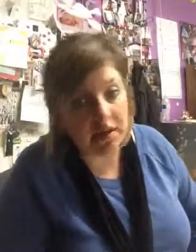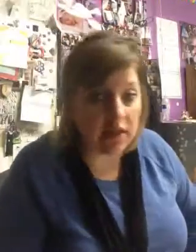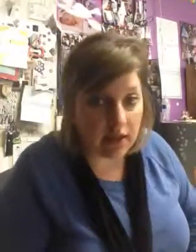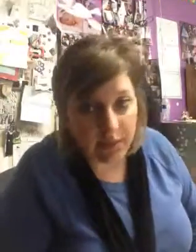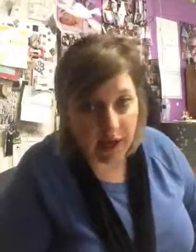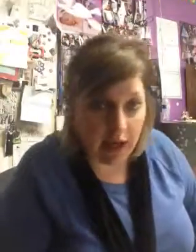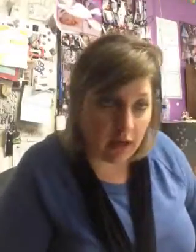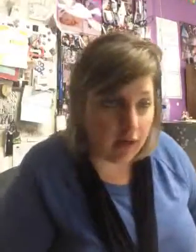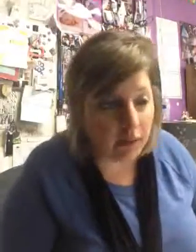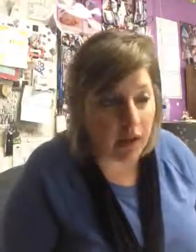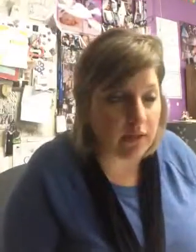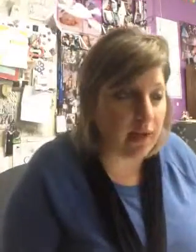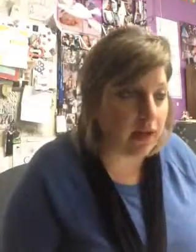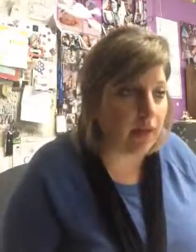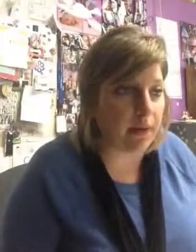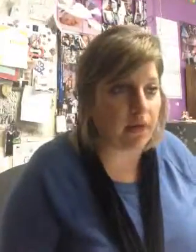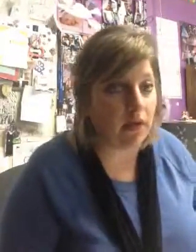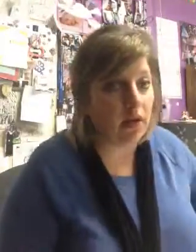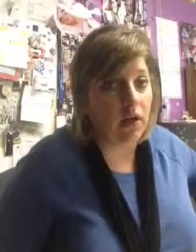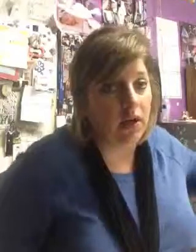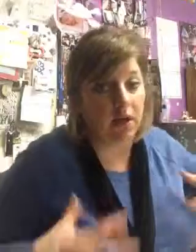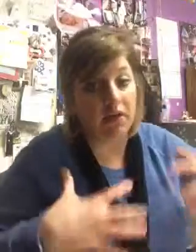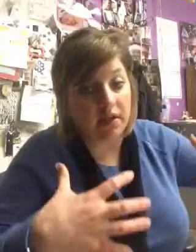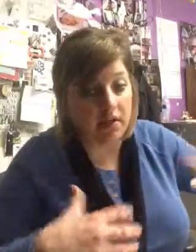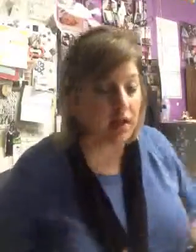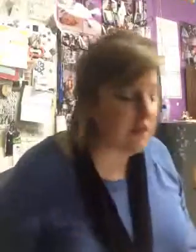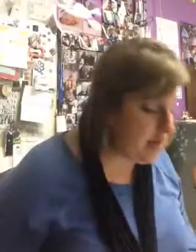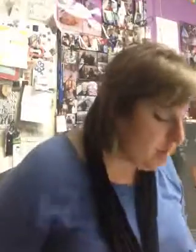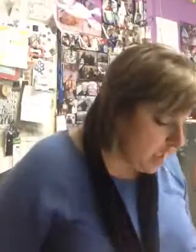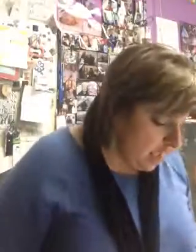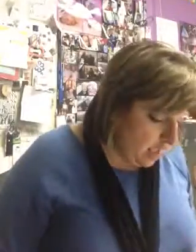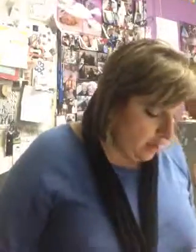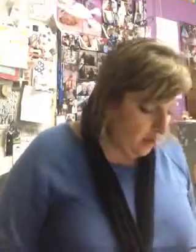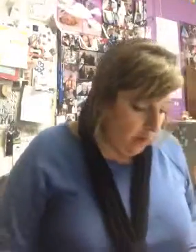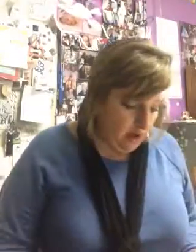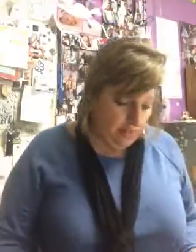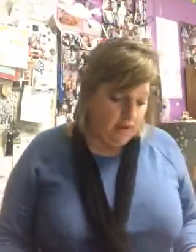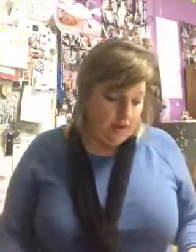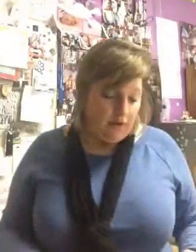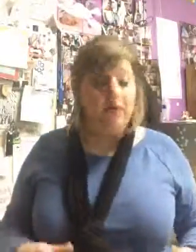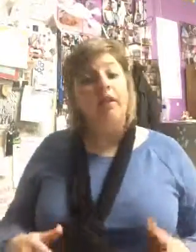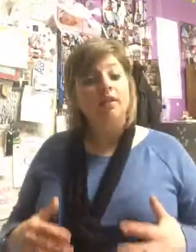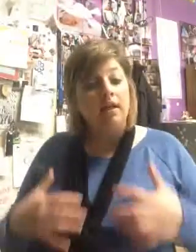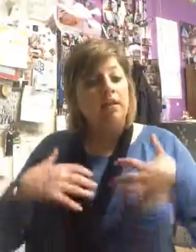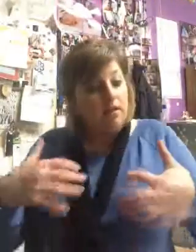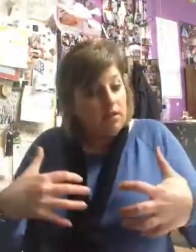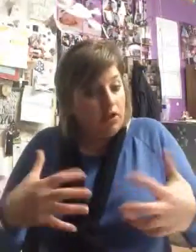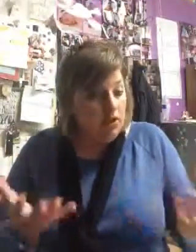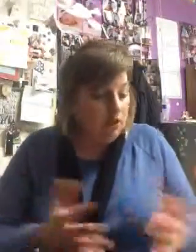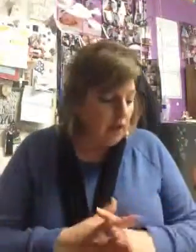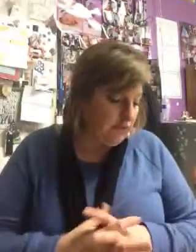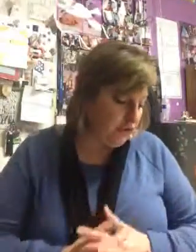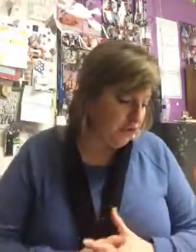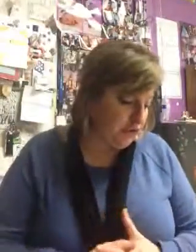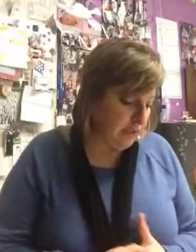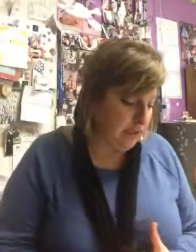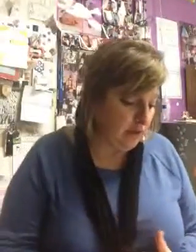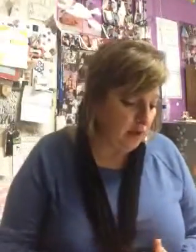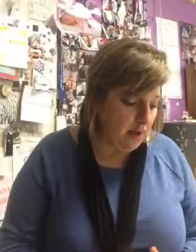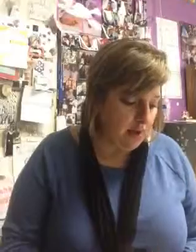has big hair and lots of makeup and, you know, this stuff, and Phoenix has this too, lots of those surgeries. So maybe